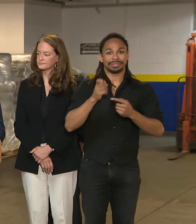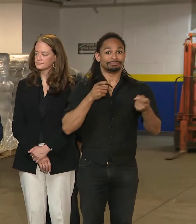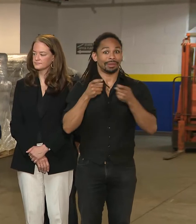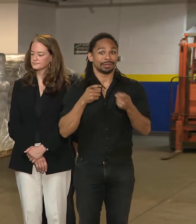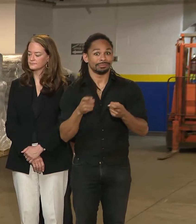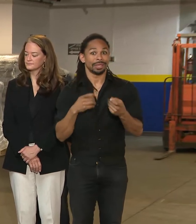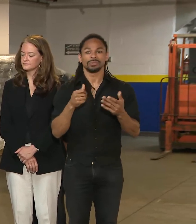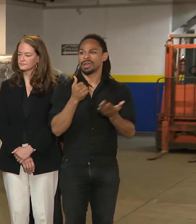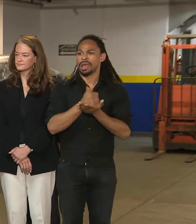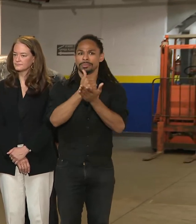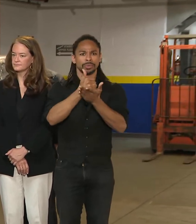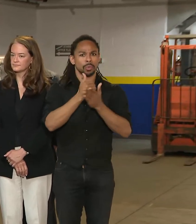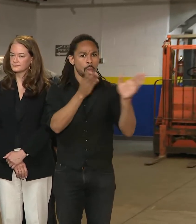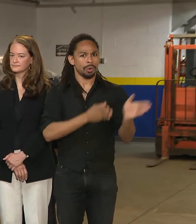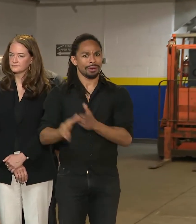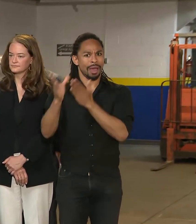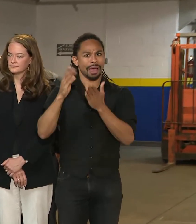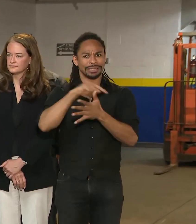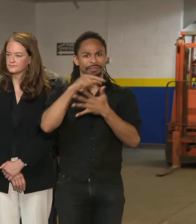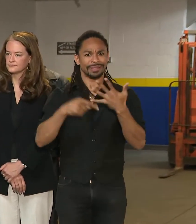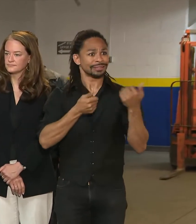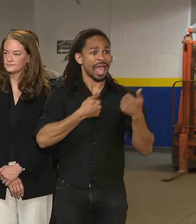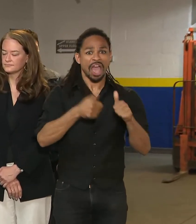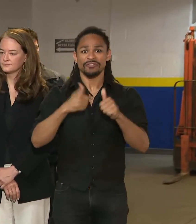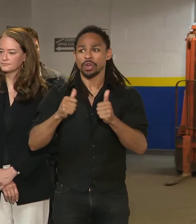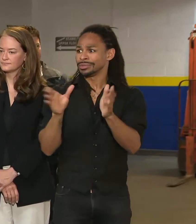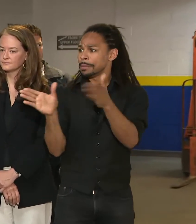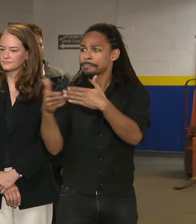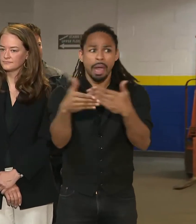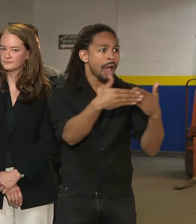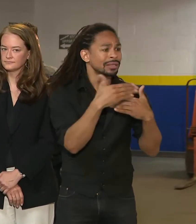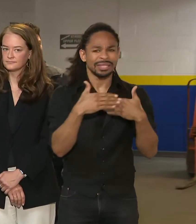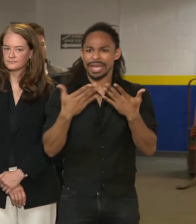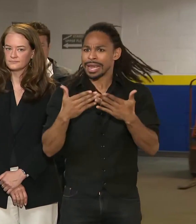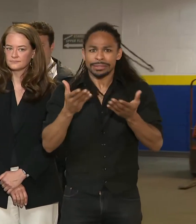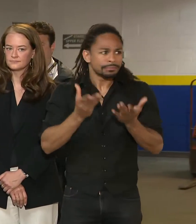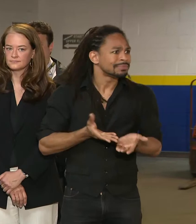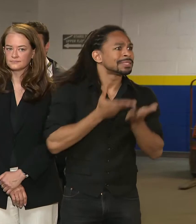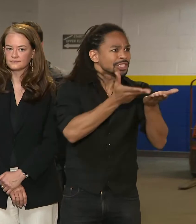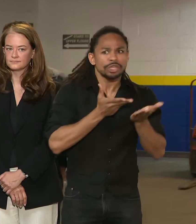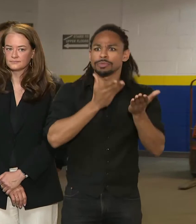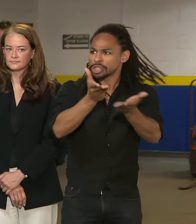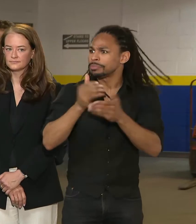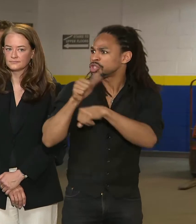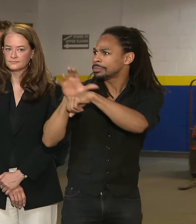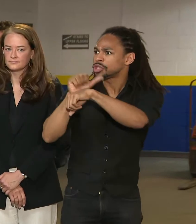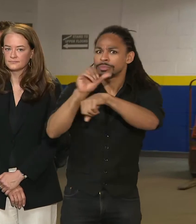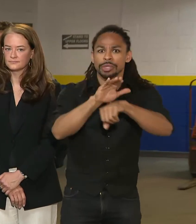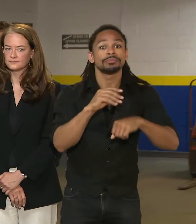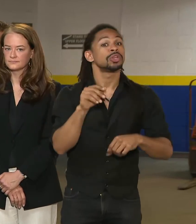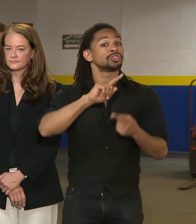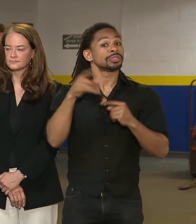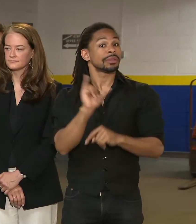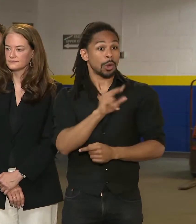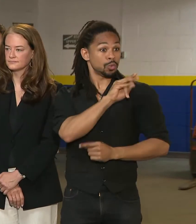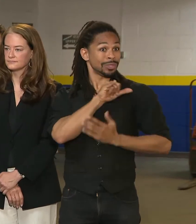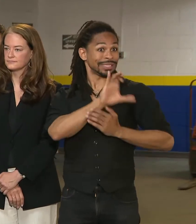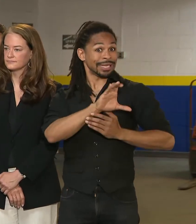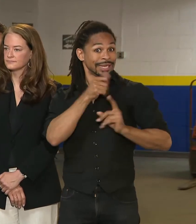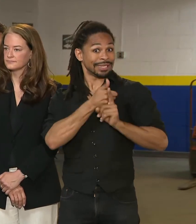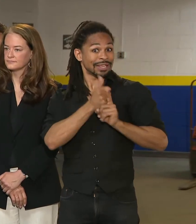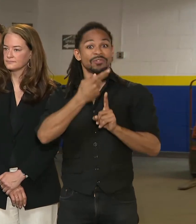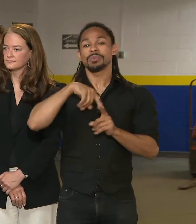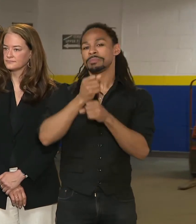to organize these efforts and to prepare the delivery of supplies. Just like New York City, we are making sure that we're getting the